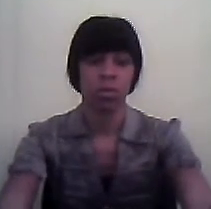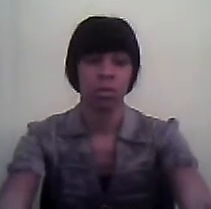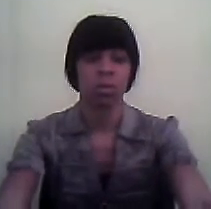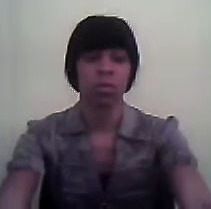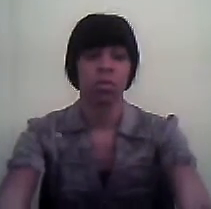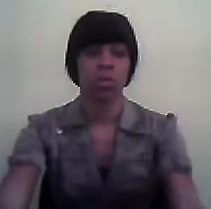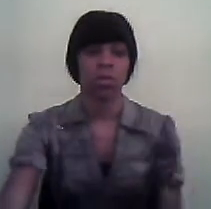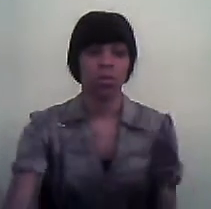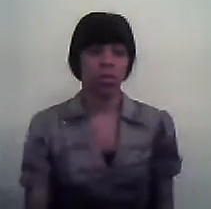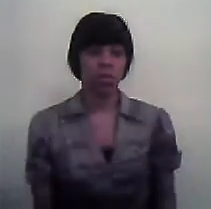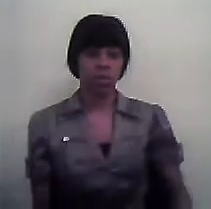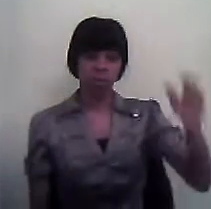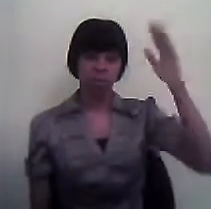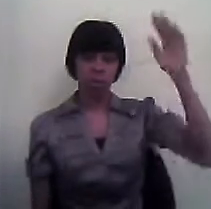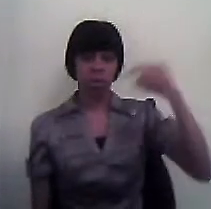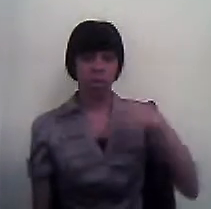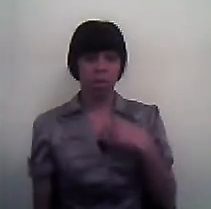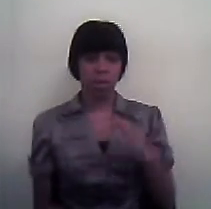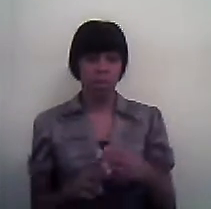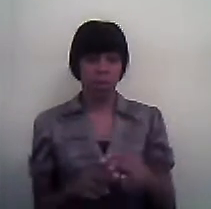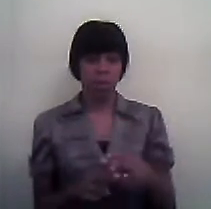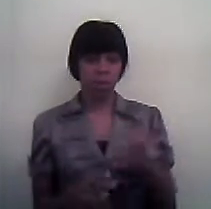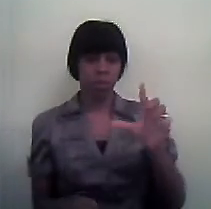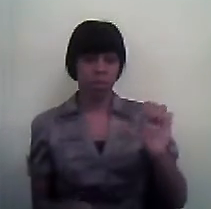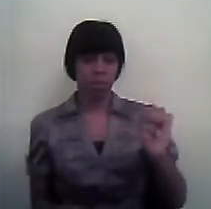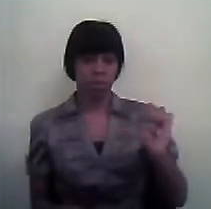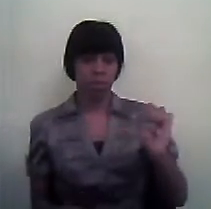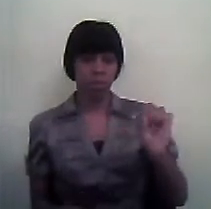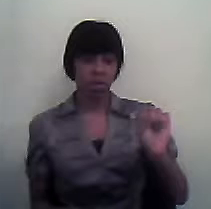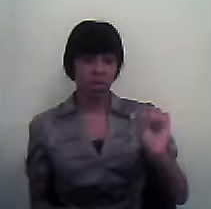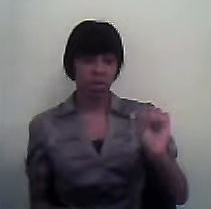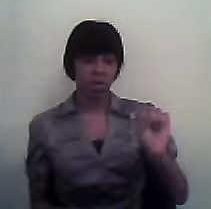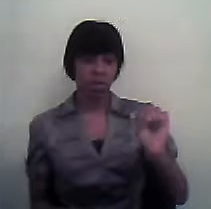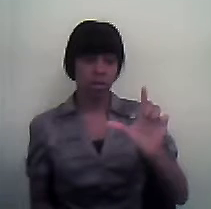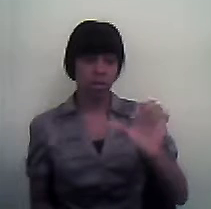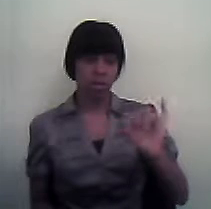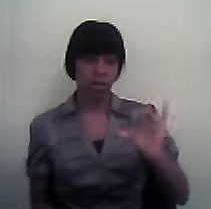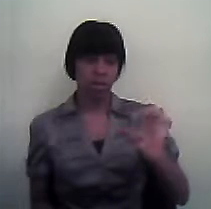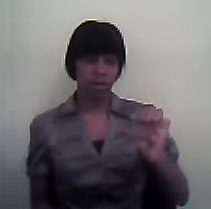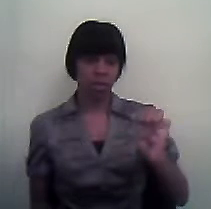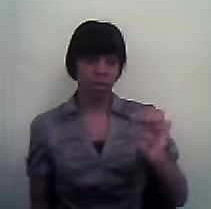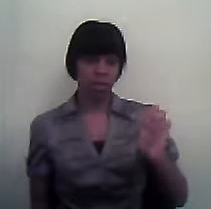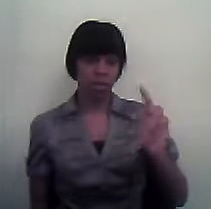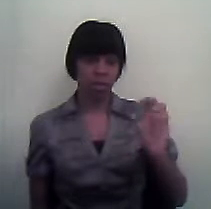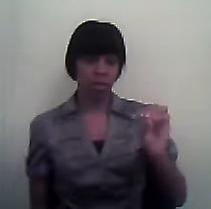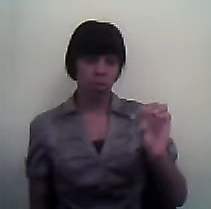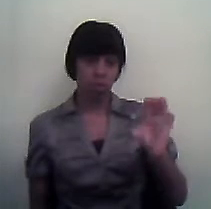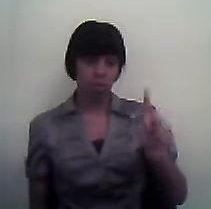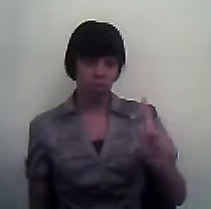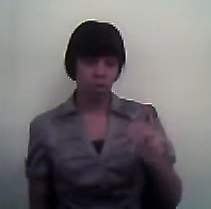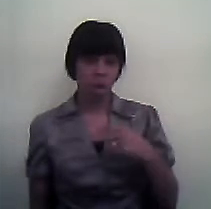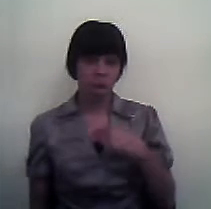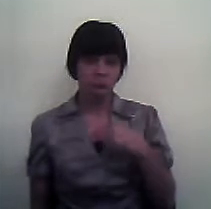Hi there, I'm Leslie Rock, and I'm going to talk about creating reading, writing, and research assignments for students in